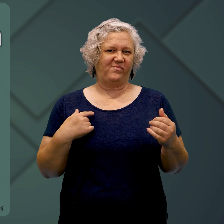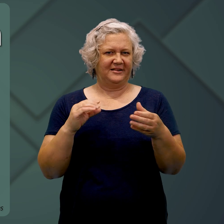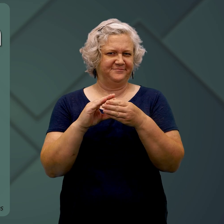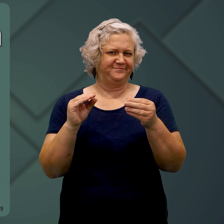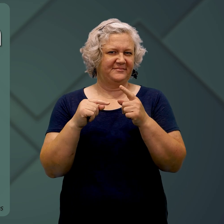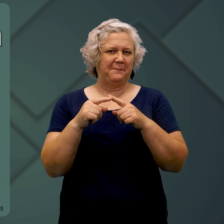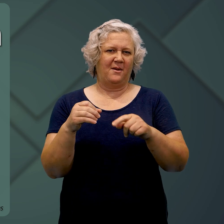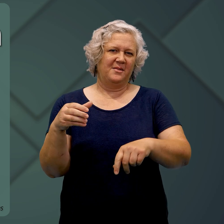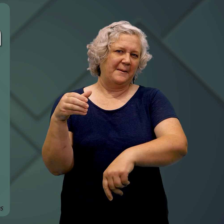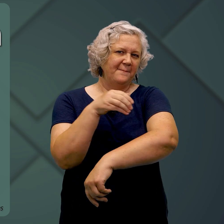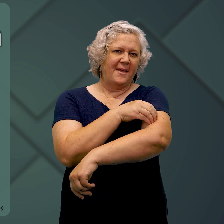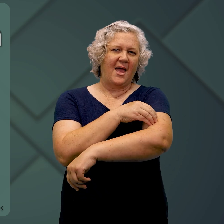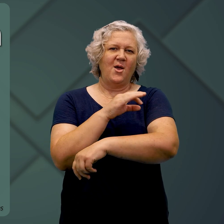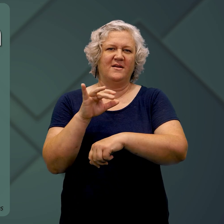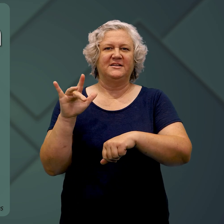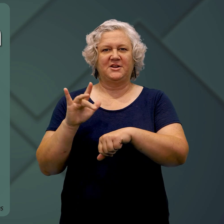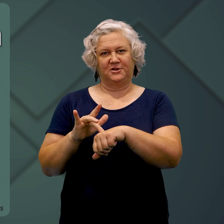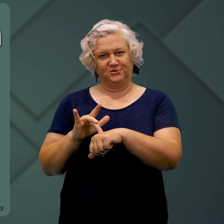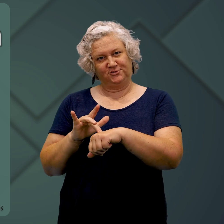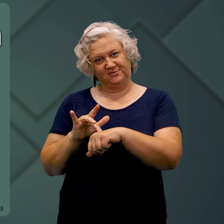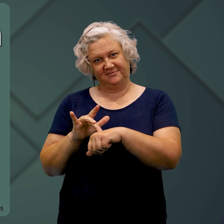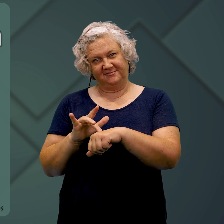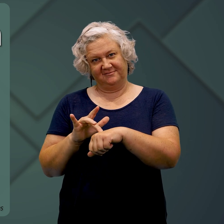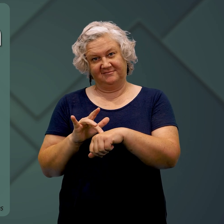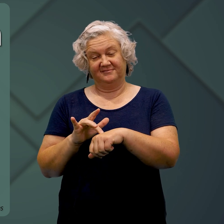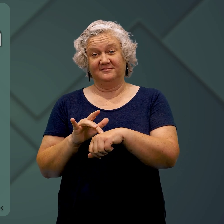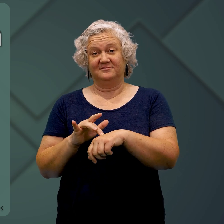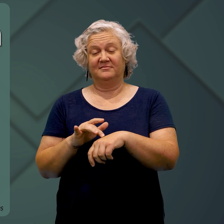Now we're going to talk about the power of touch.